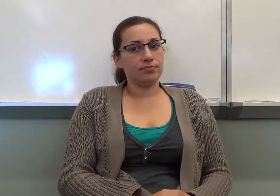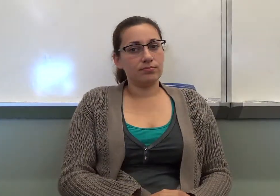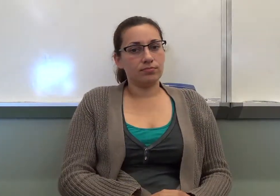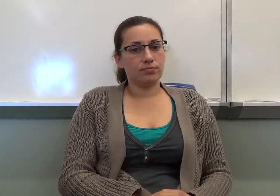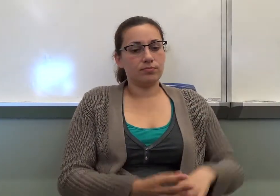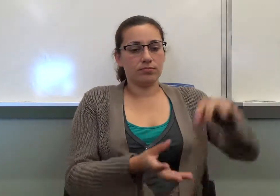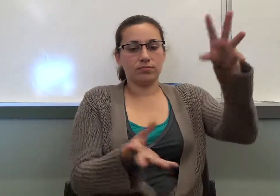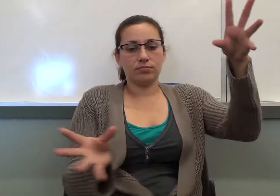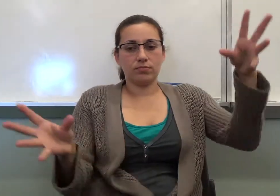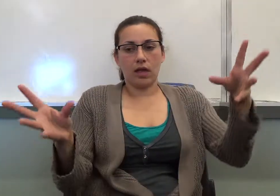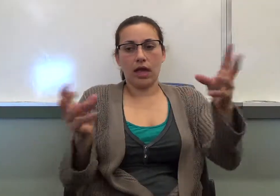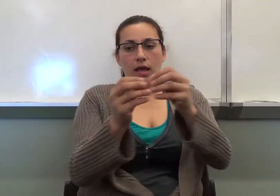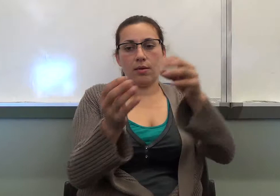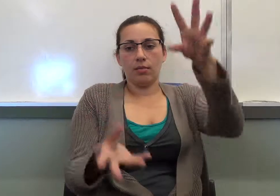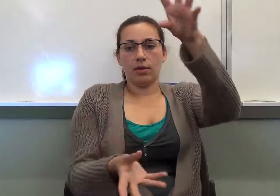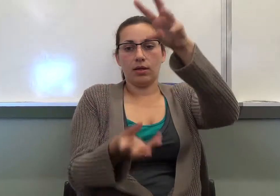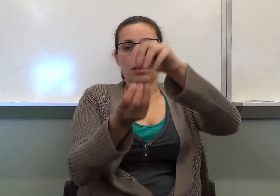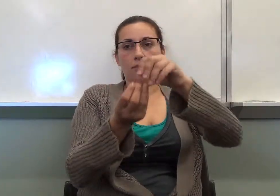And that will look like this.